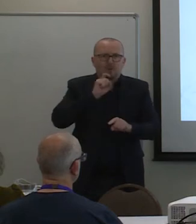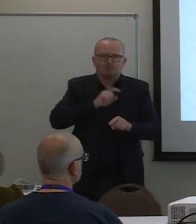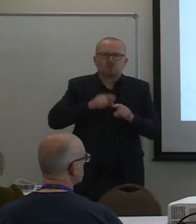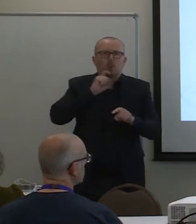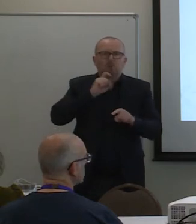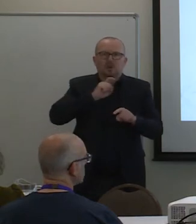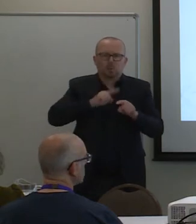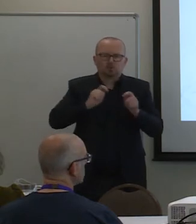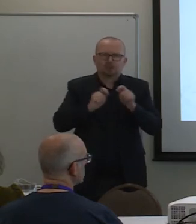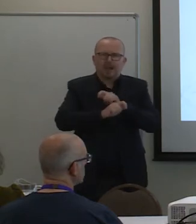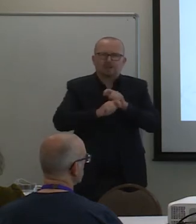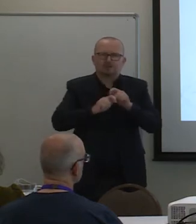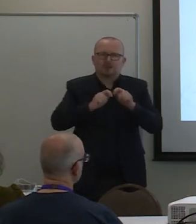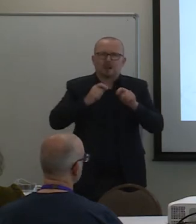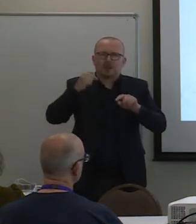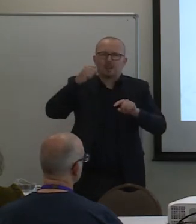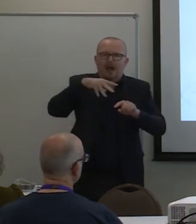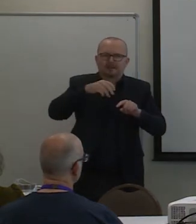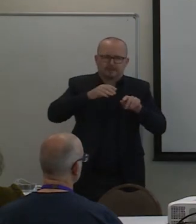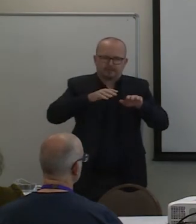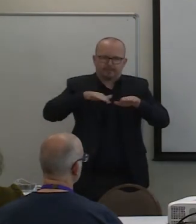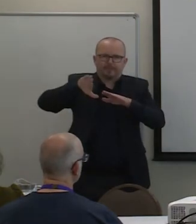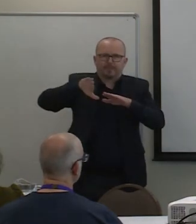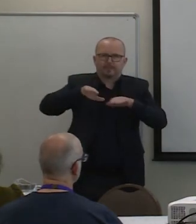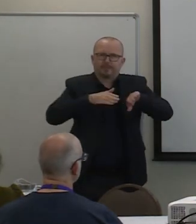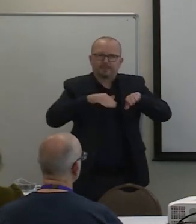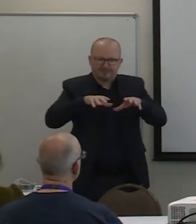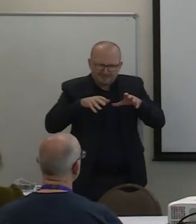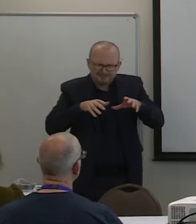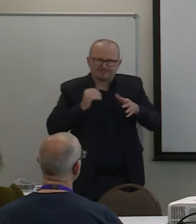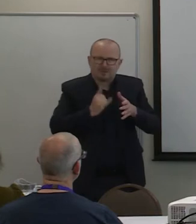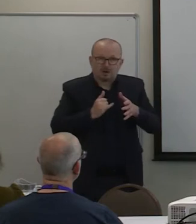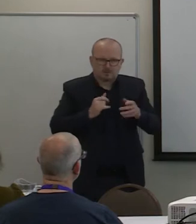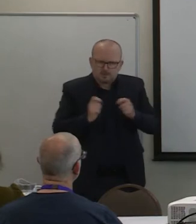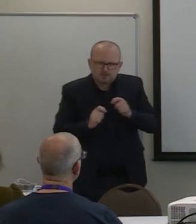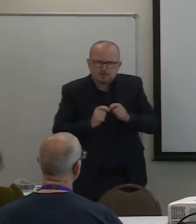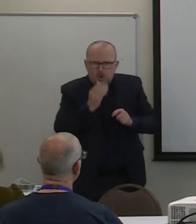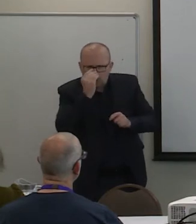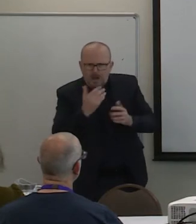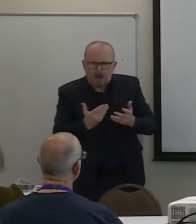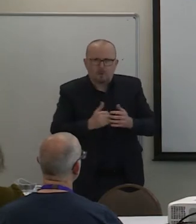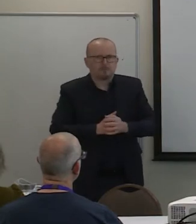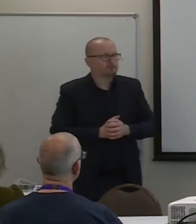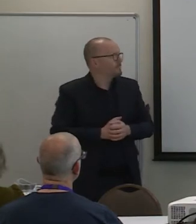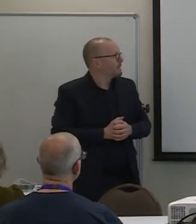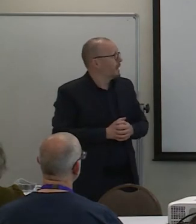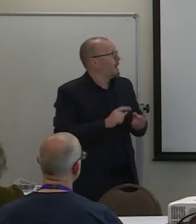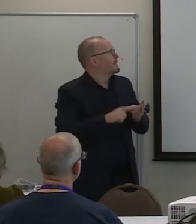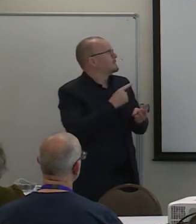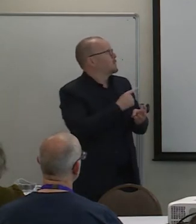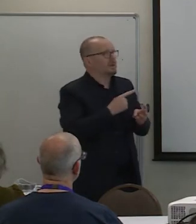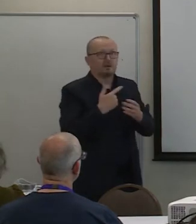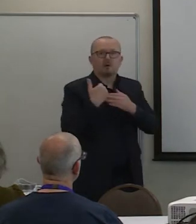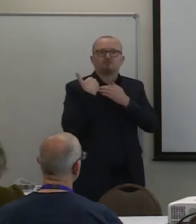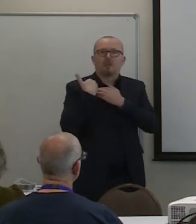shared how we did that. And perhaps more importantly, we relied upon people. I've had the fortune